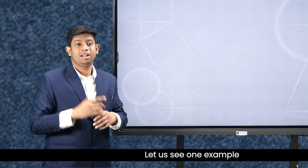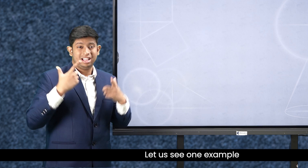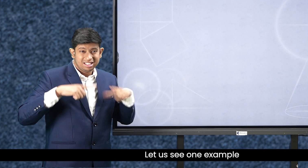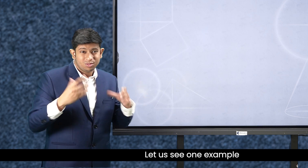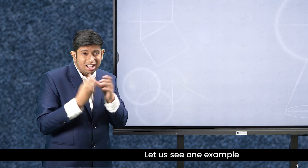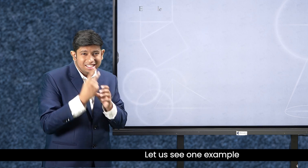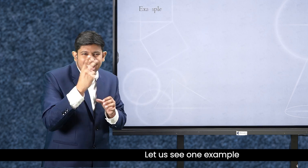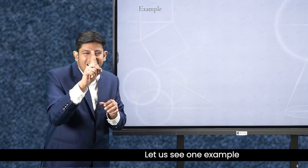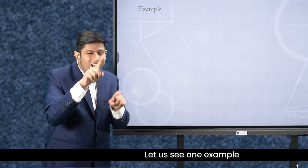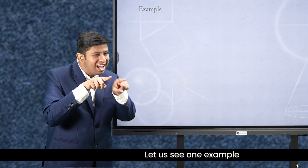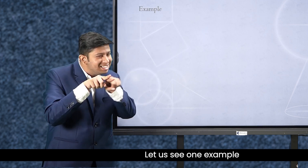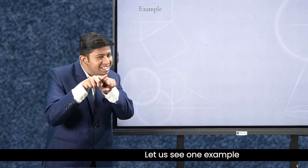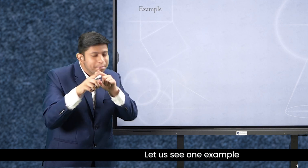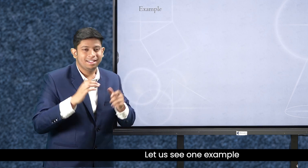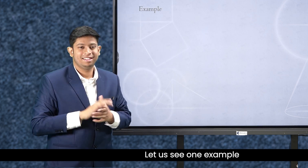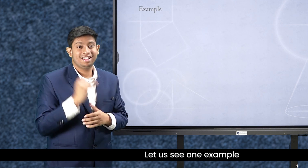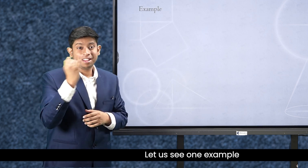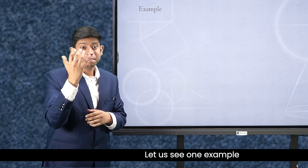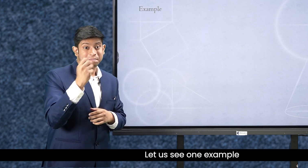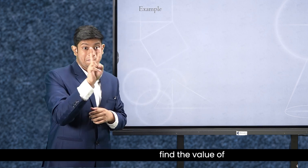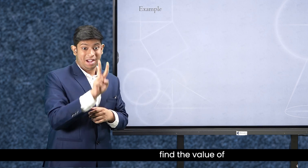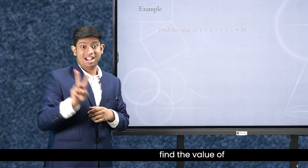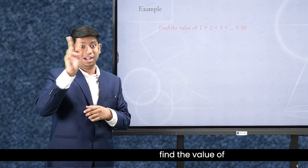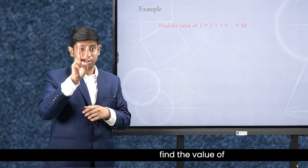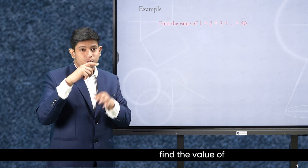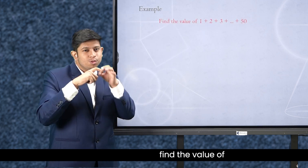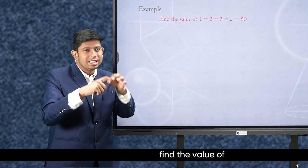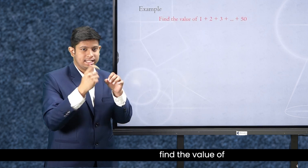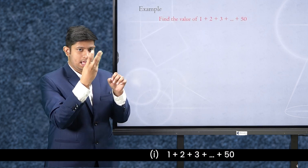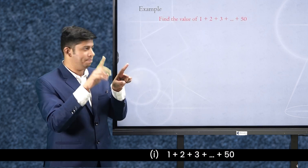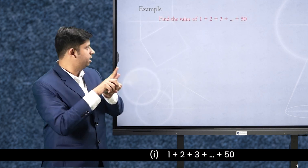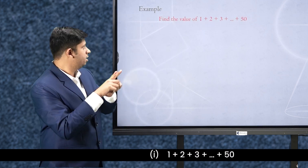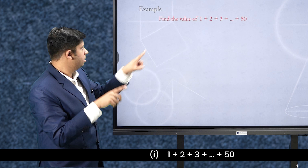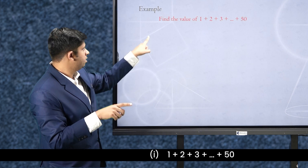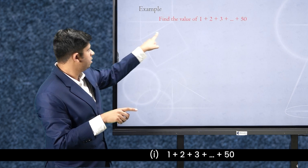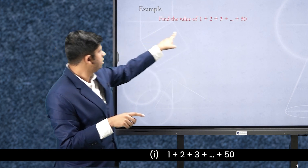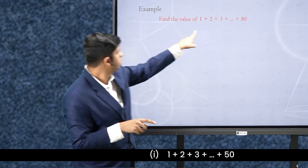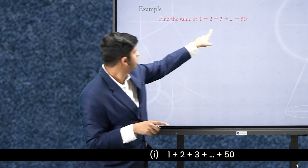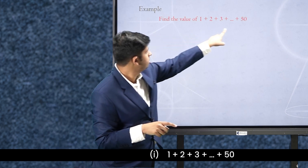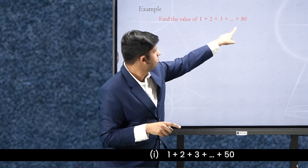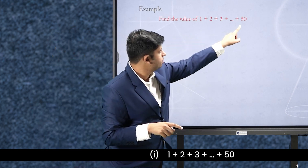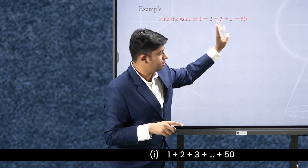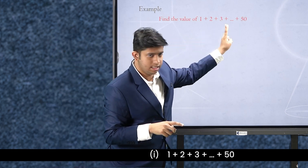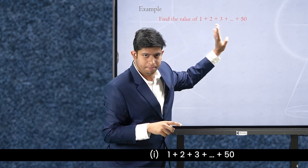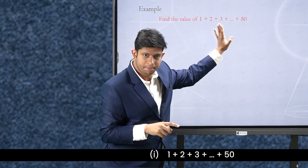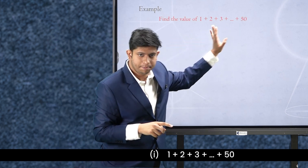Let us see one example. Find the value of 1 plus 2 plus 3 so on plus 50.